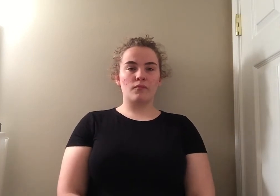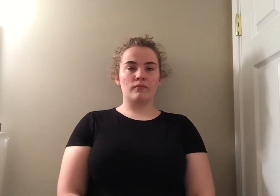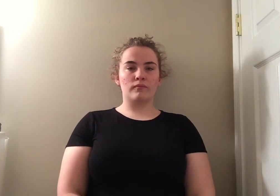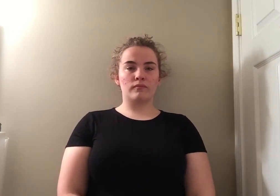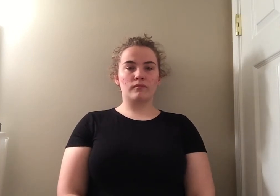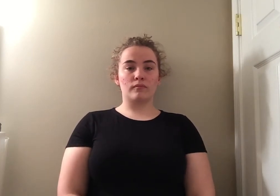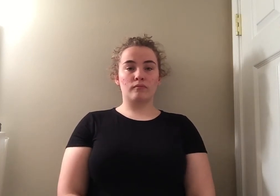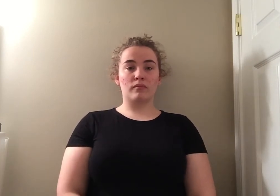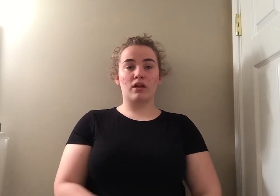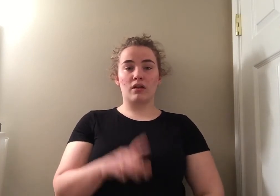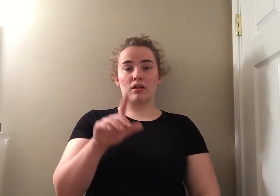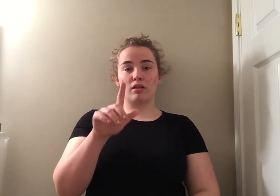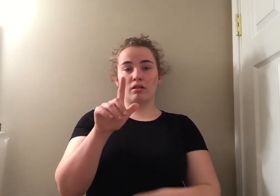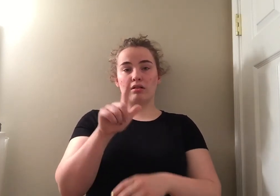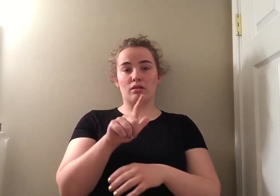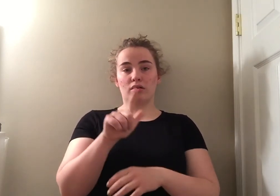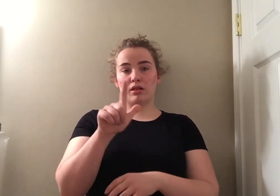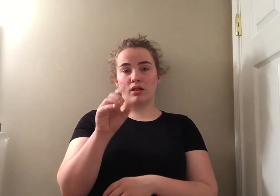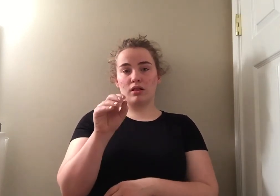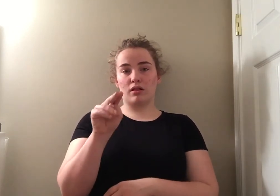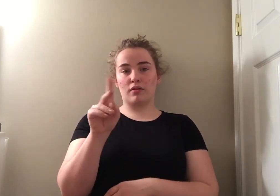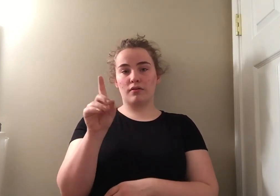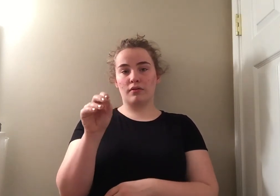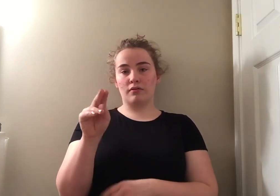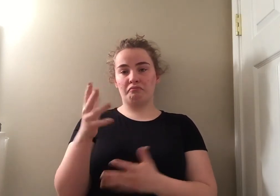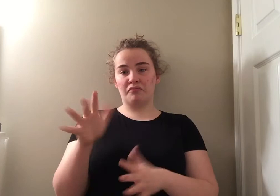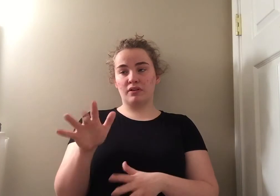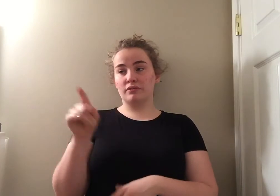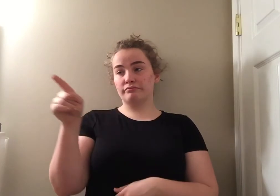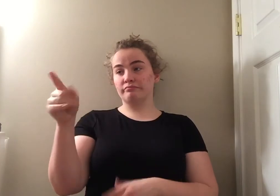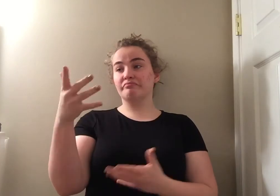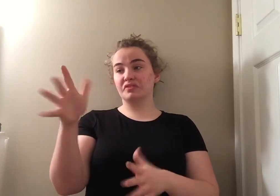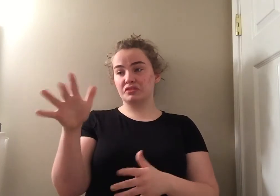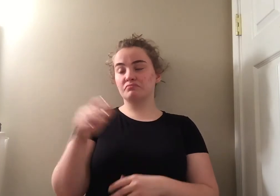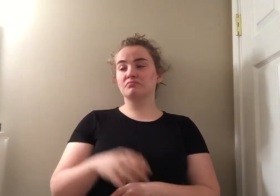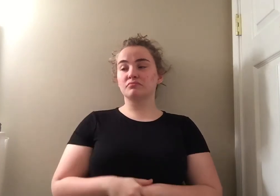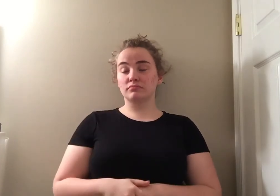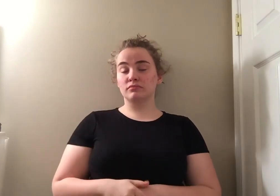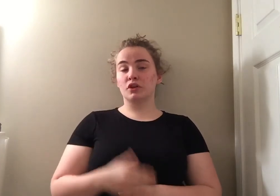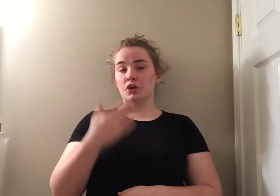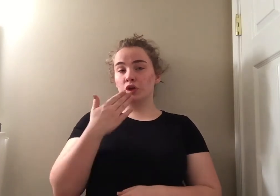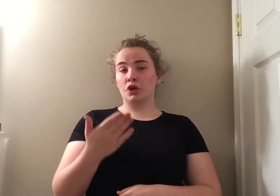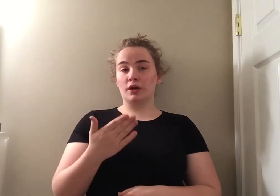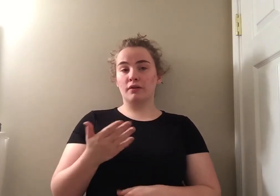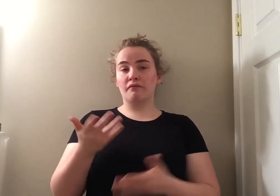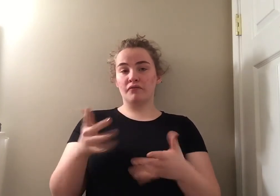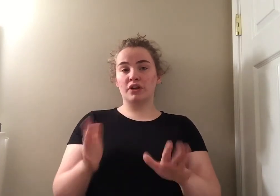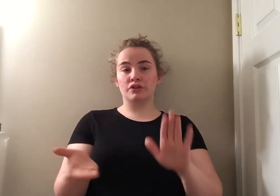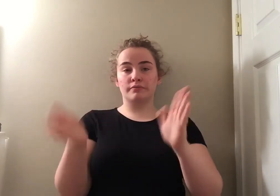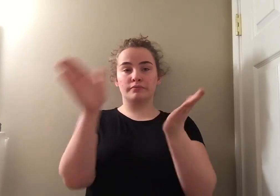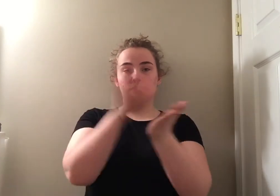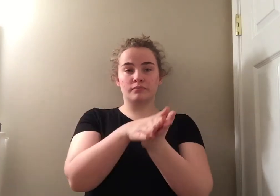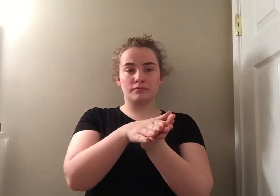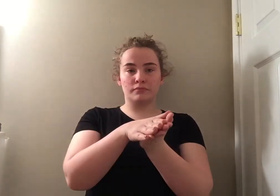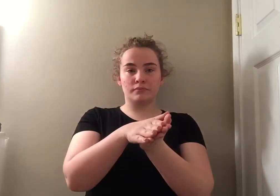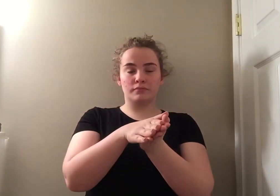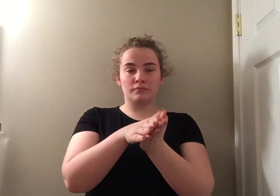London's finished. So it's Darius. You can go ahead and just close your book. Mine, it's not going to take us a long time to find the page.